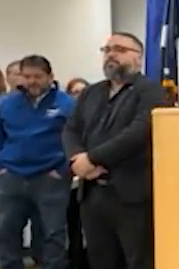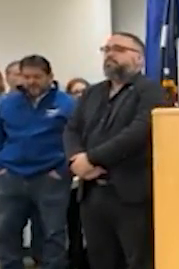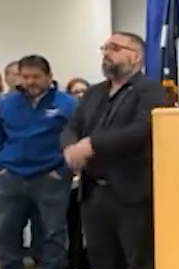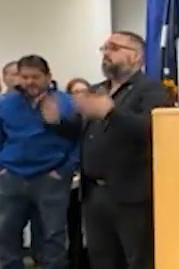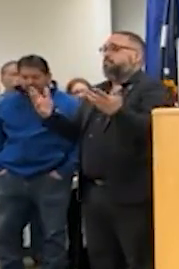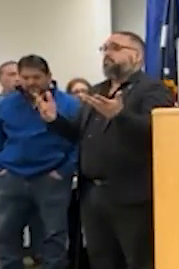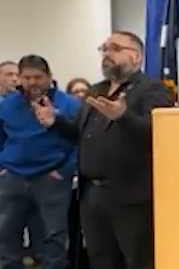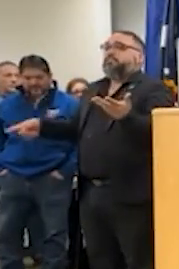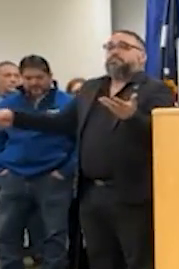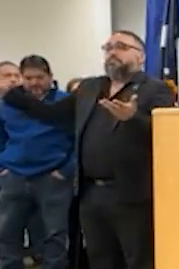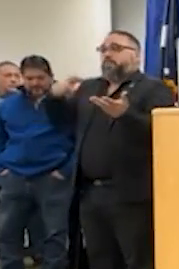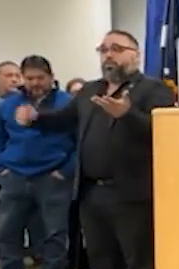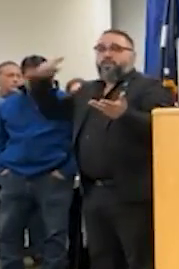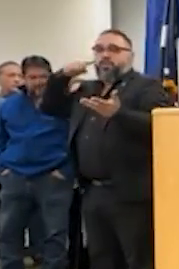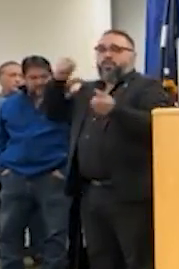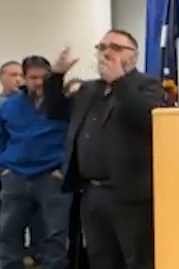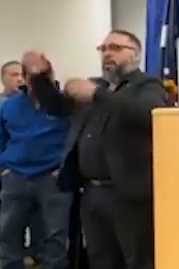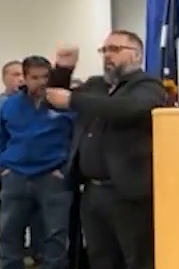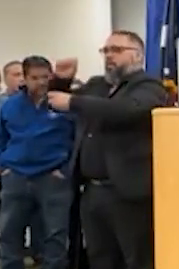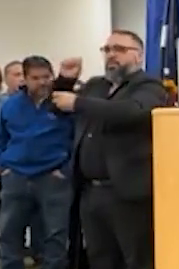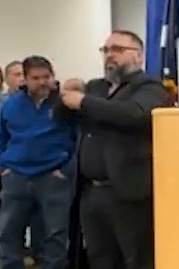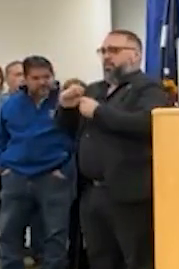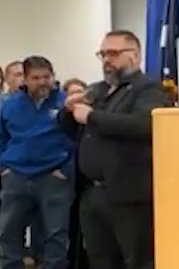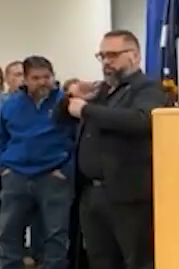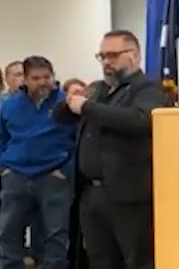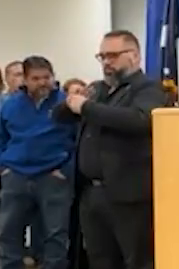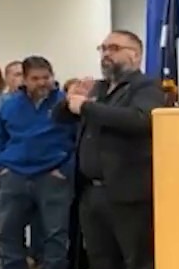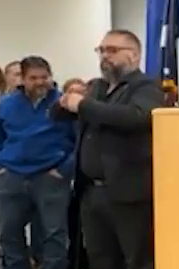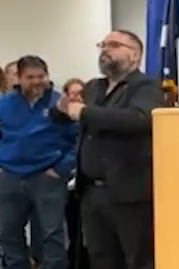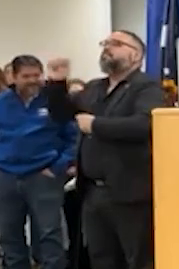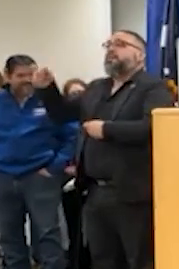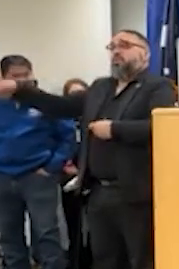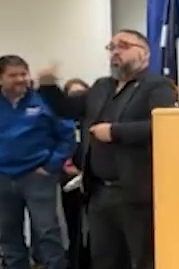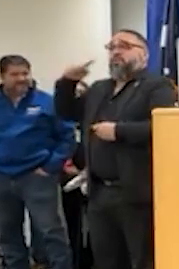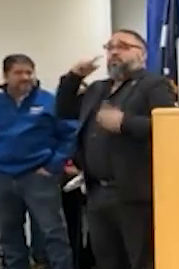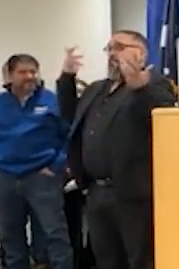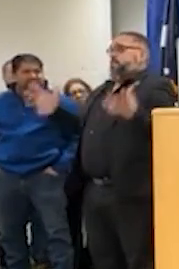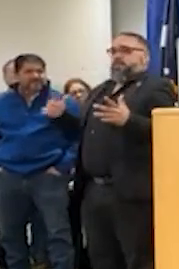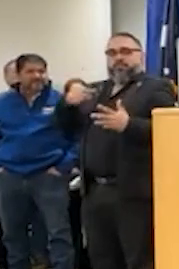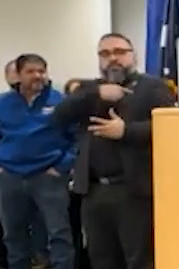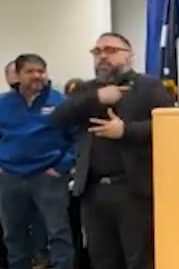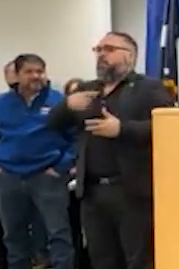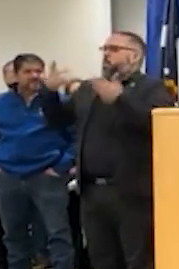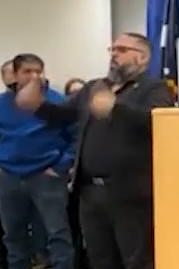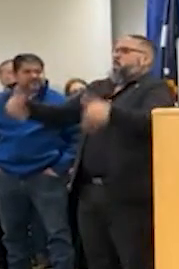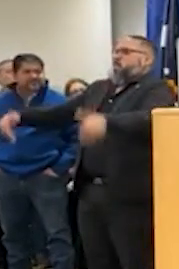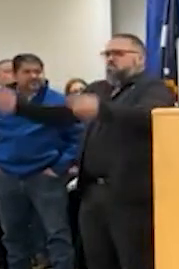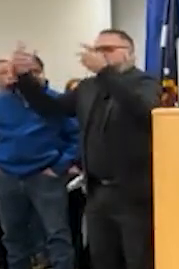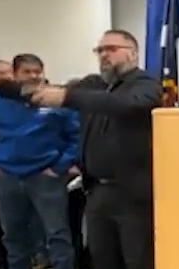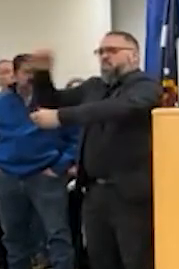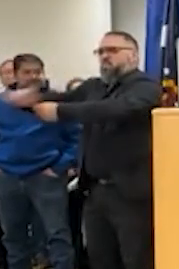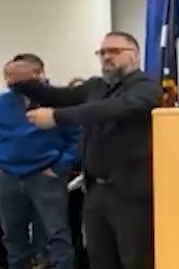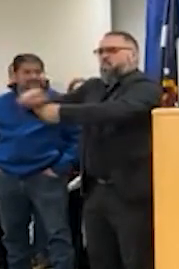So as you've heard, there's been a lot of work already that has gone in. There we go. As you've heard, there's been a lot of work already that has gone in to make sure that we